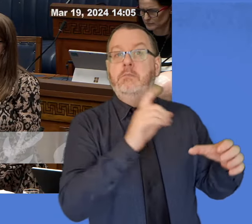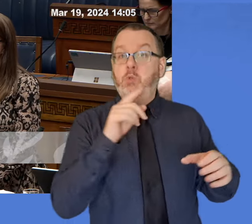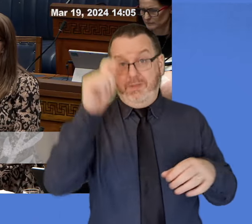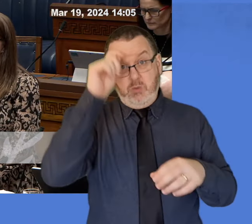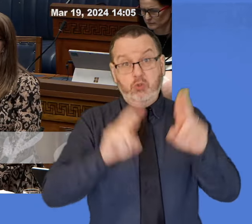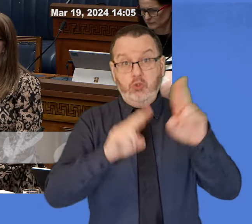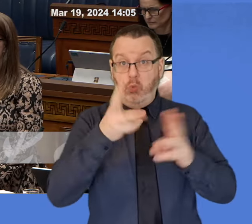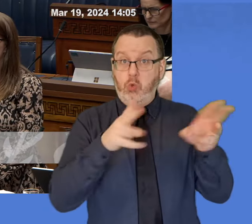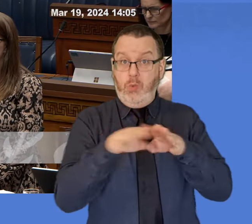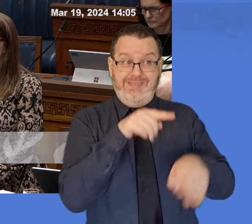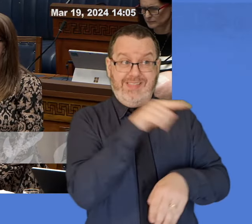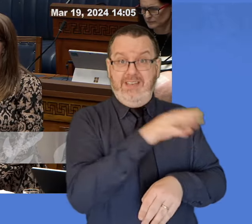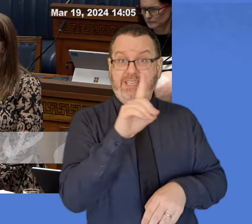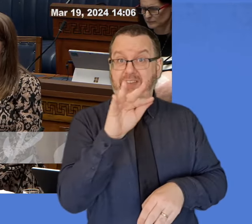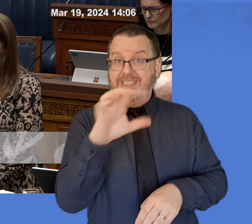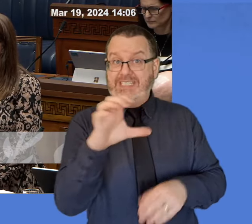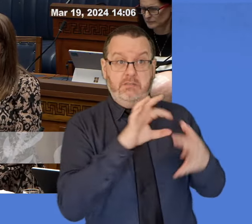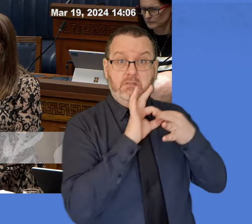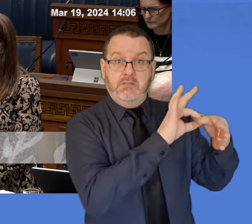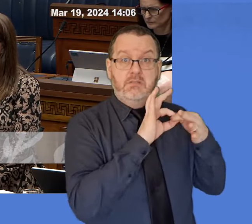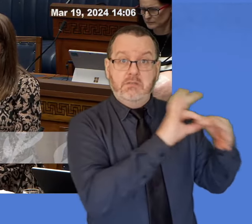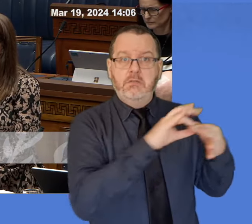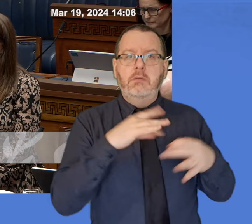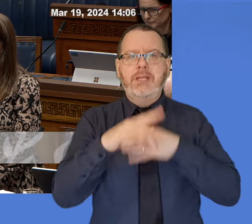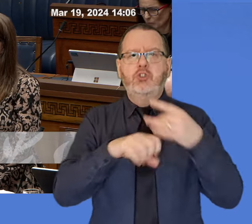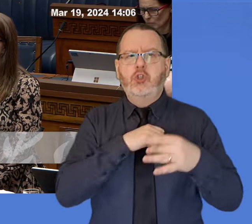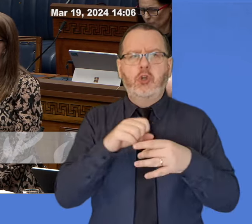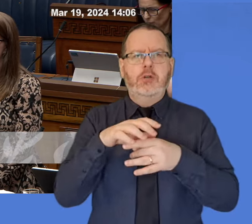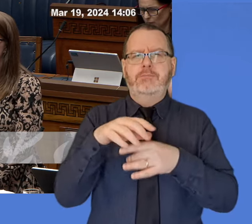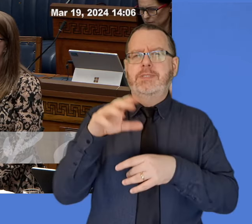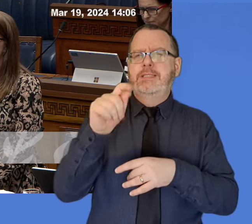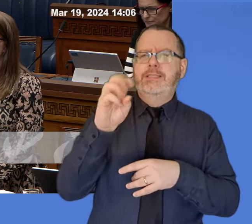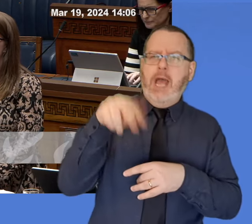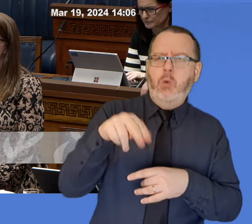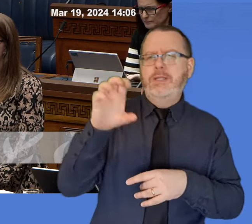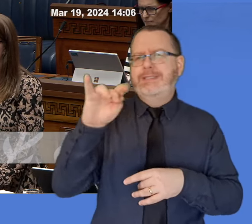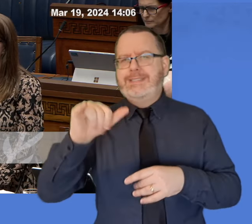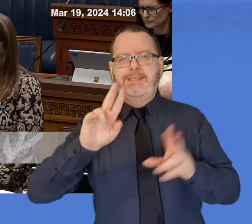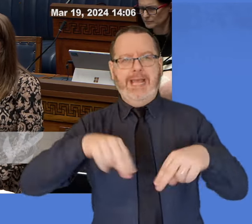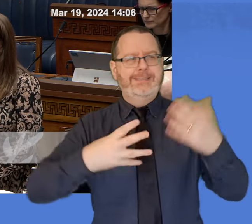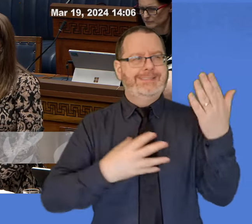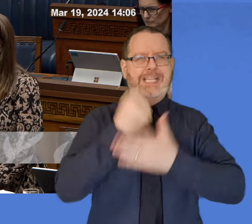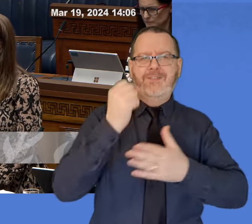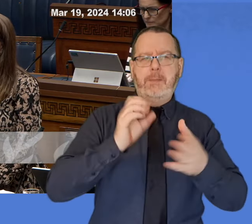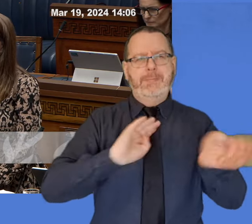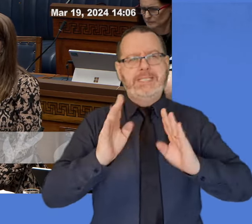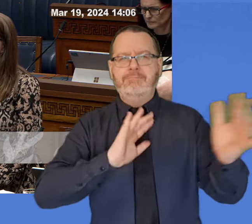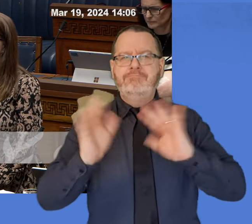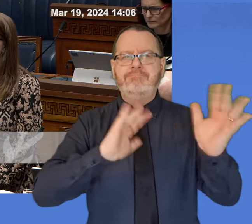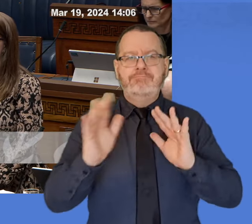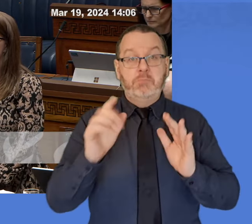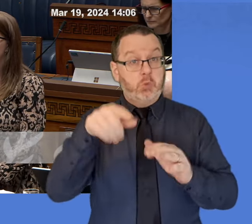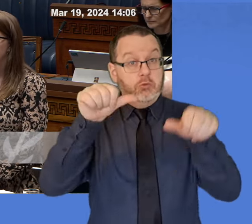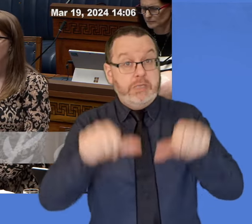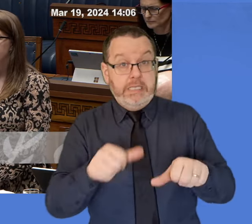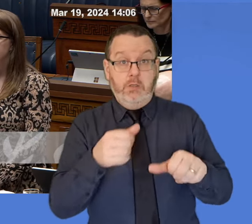Department to, in order for our local areas to thrive, that is very important? And thus, would you agree that working further with the Department of